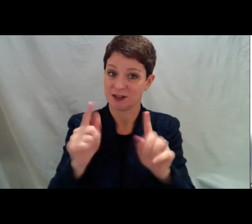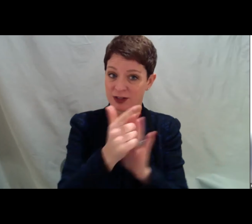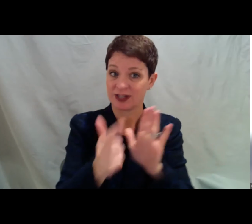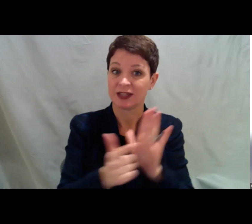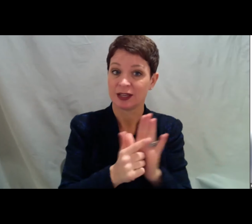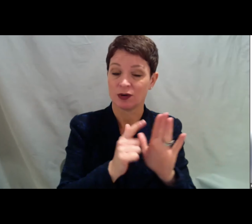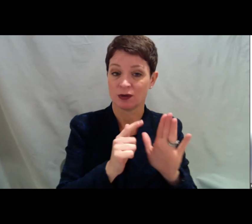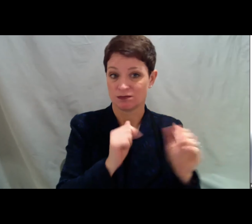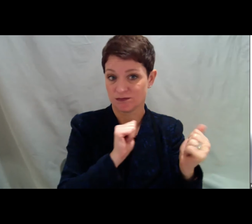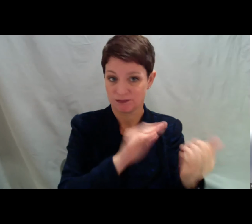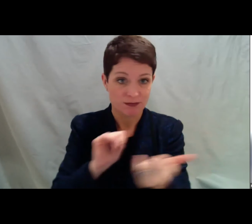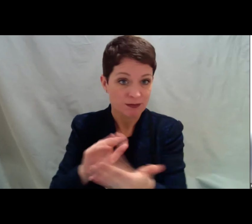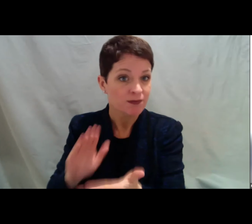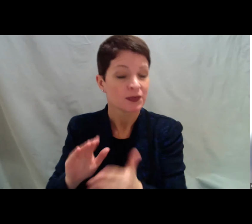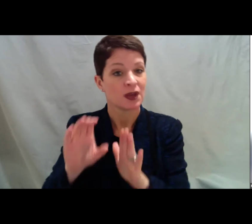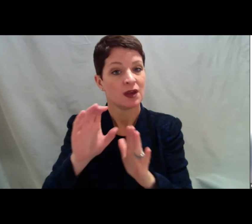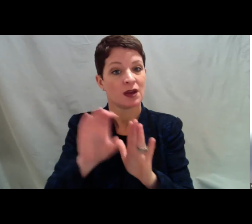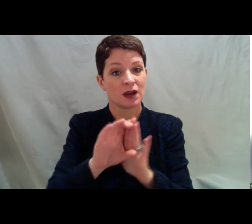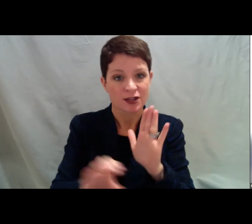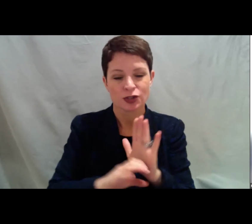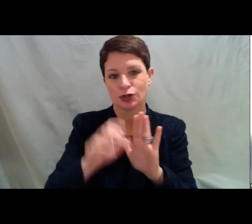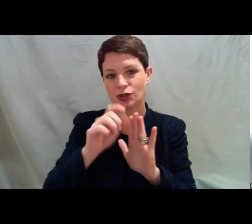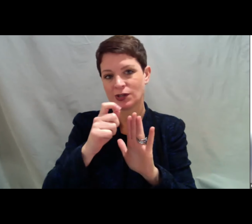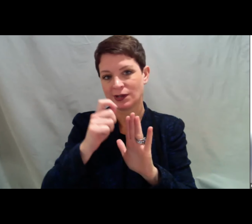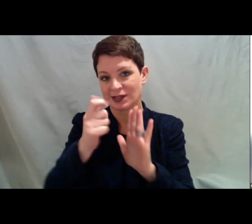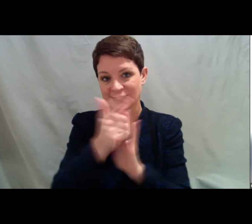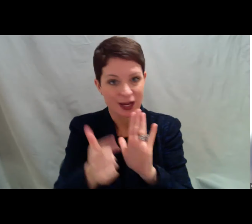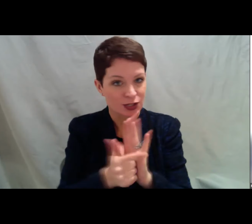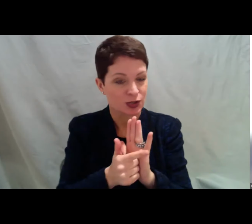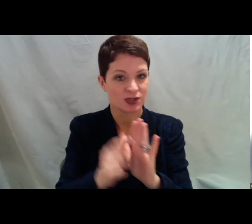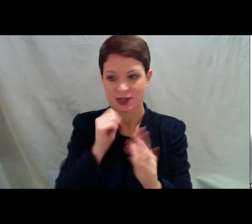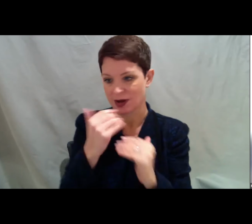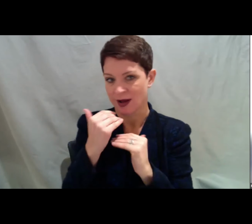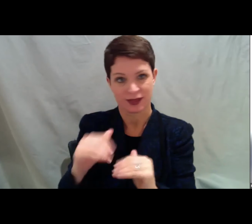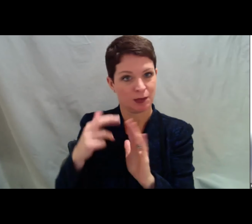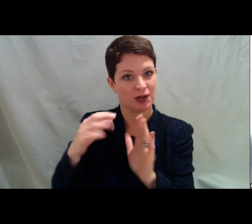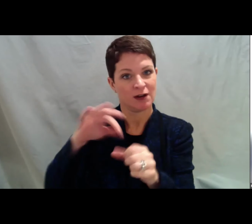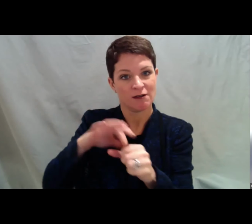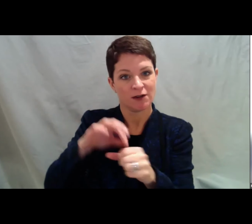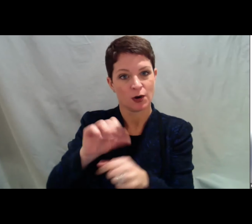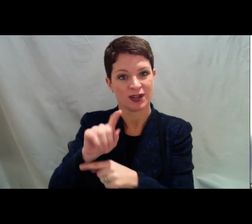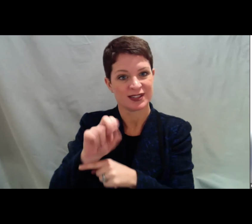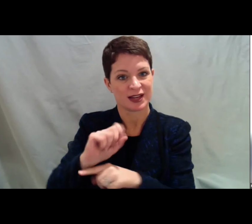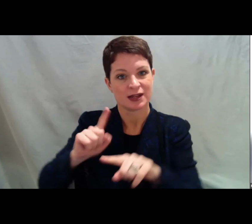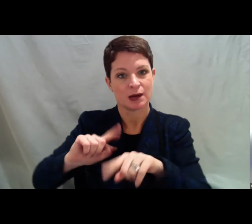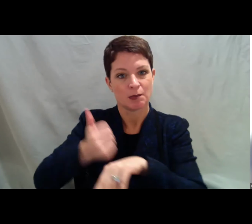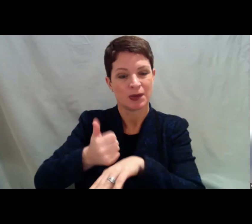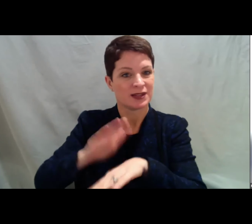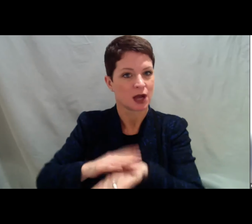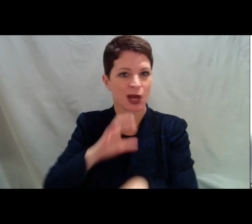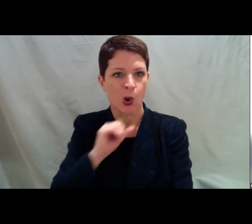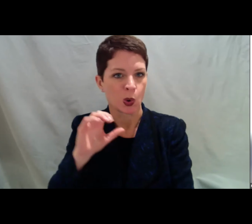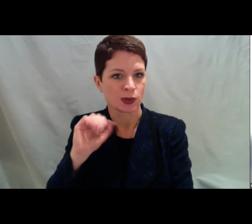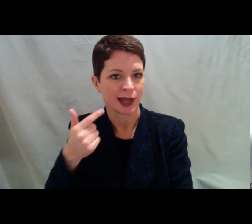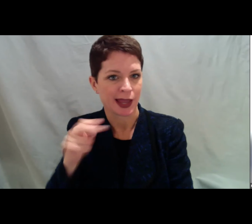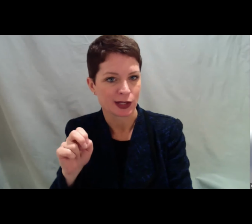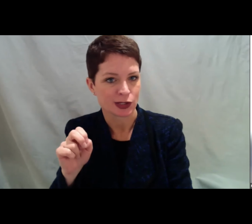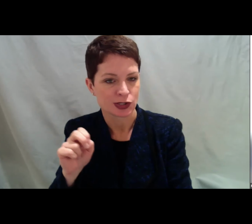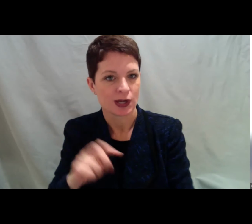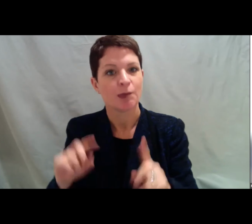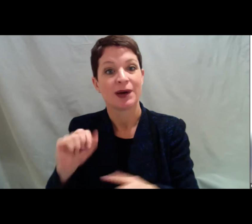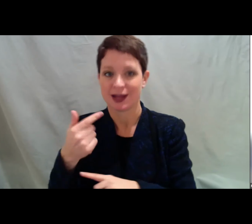conventions. Constitutions and statutes usually did not limit voting status based on old age. However, age became an